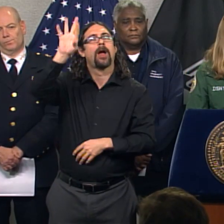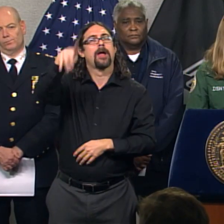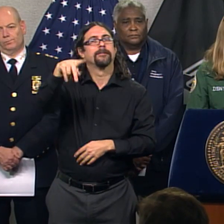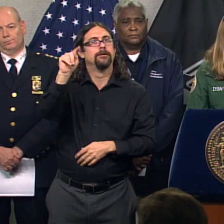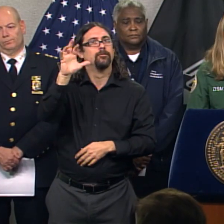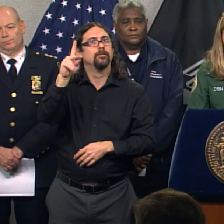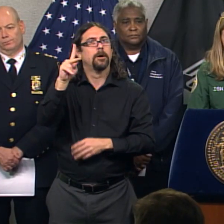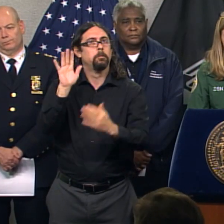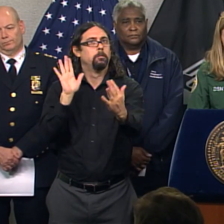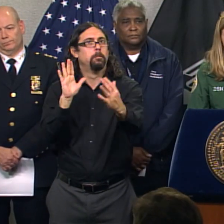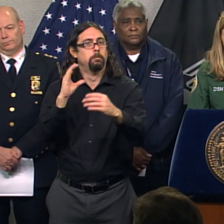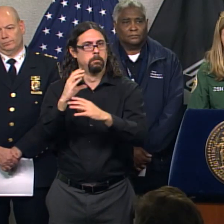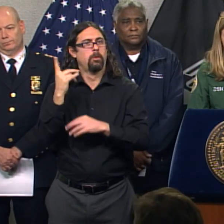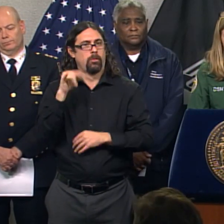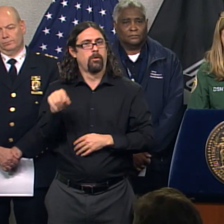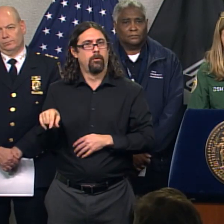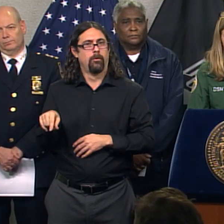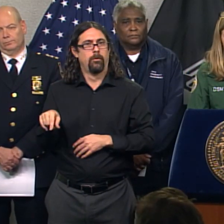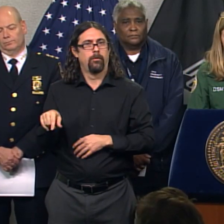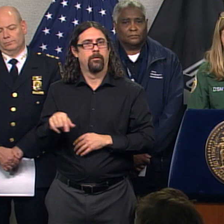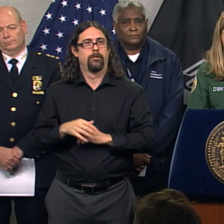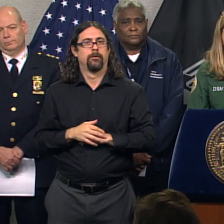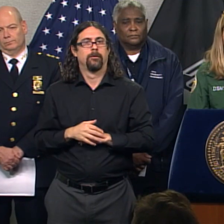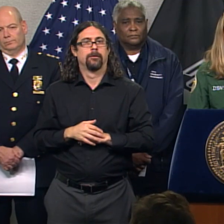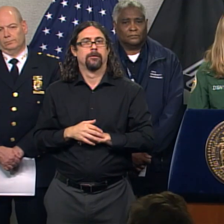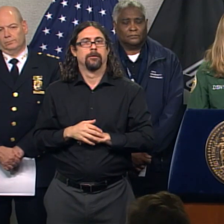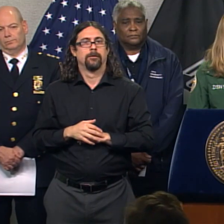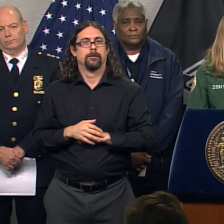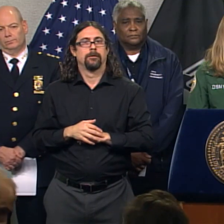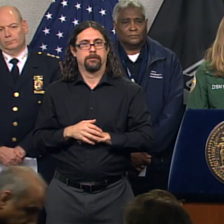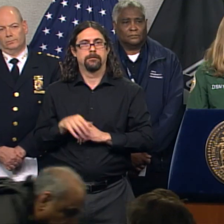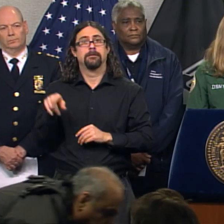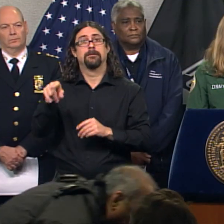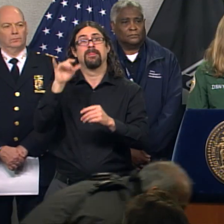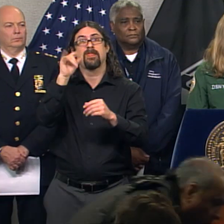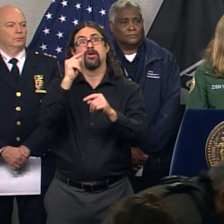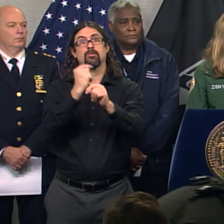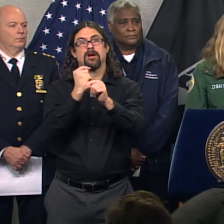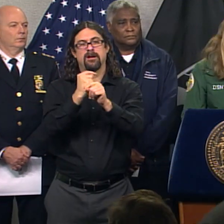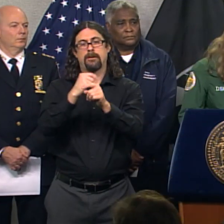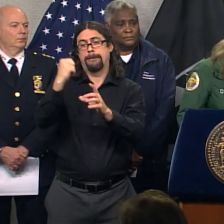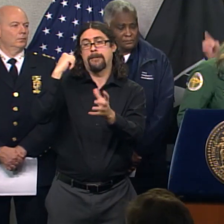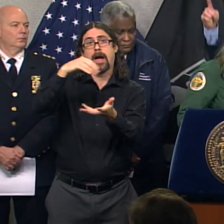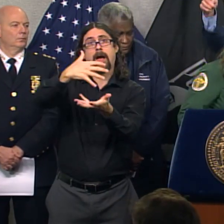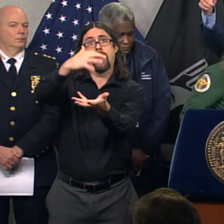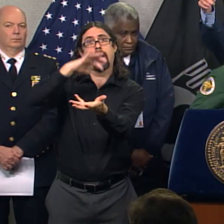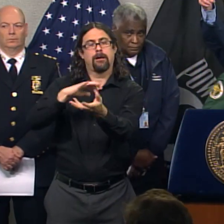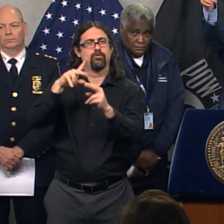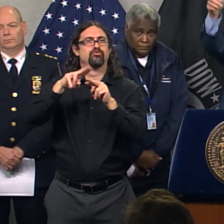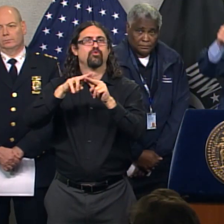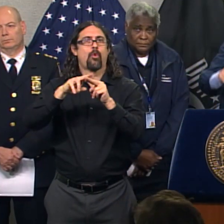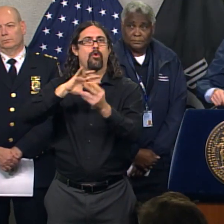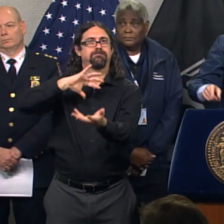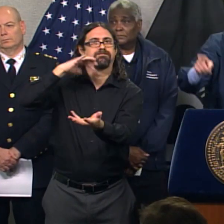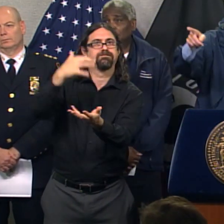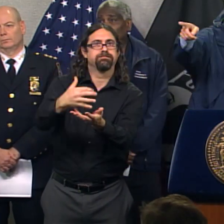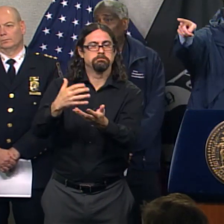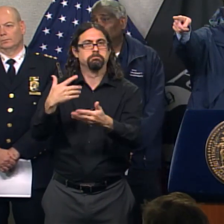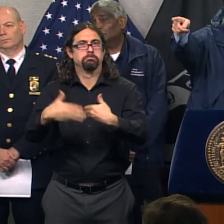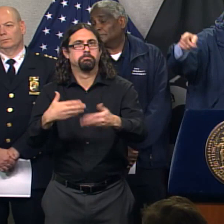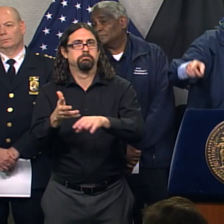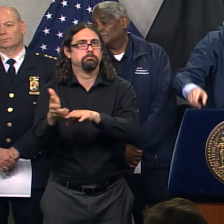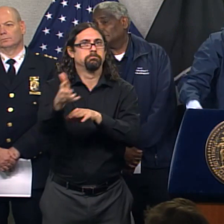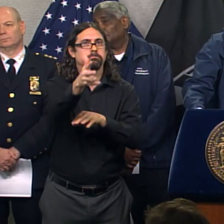our regular spreaders hold about 16 tons of salt. Okay. Oh, back there?